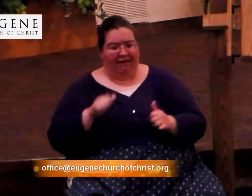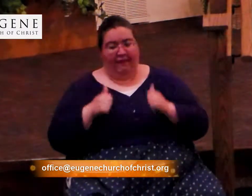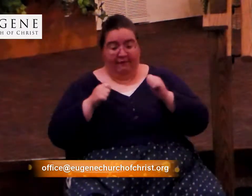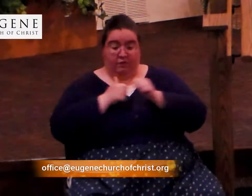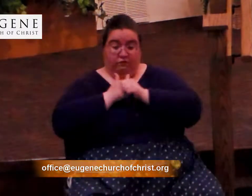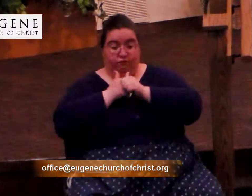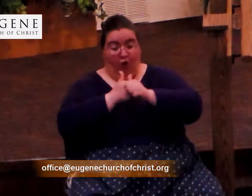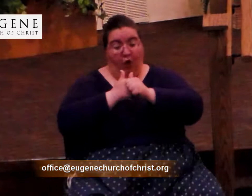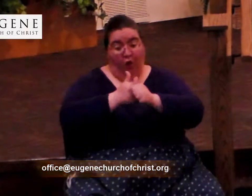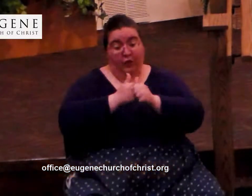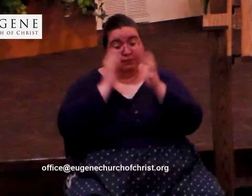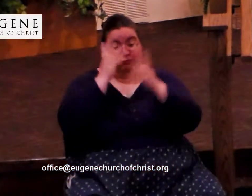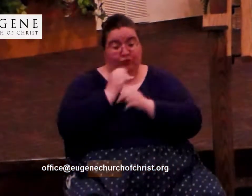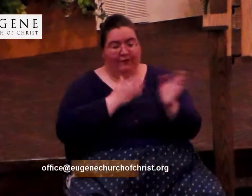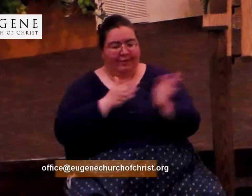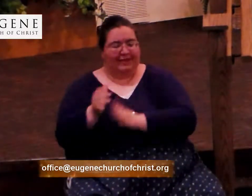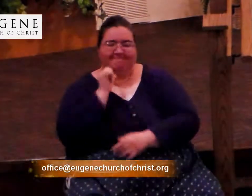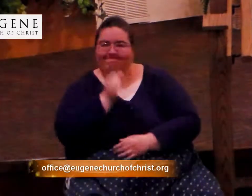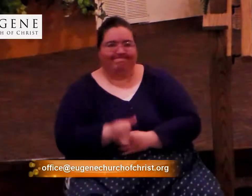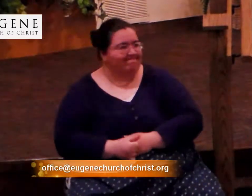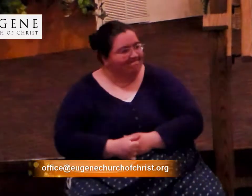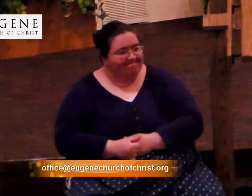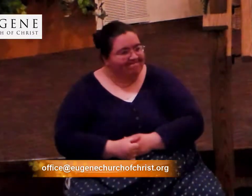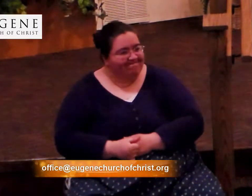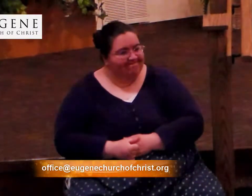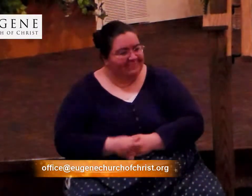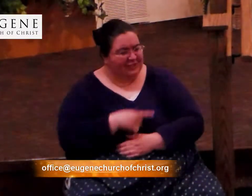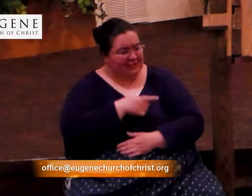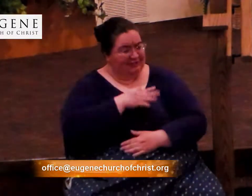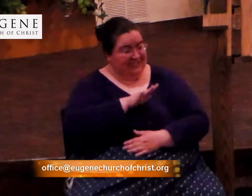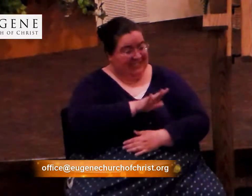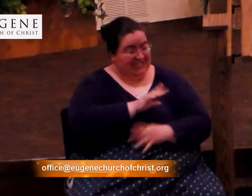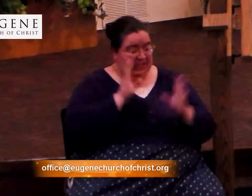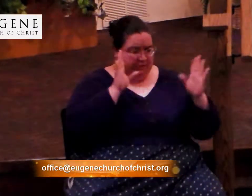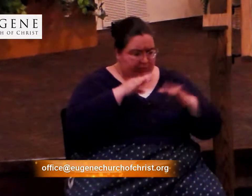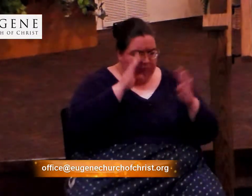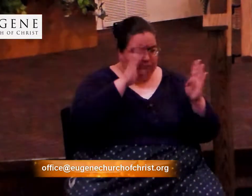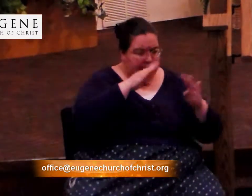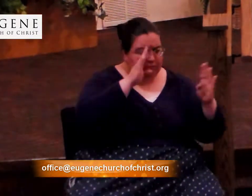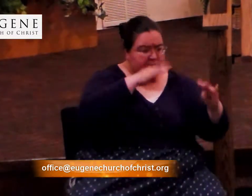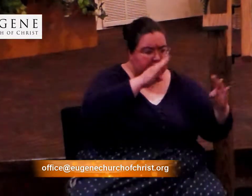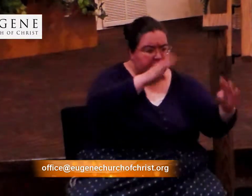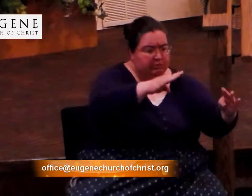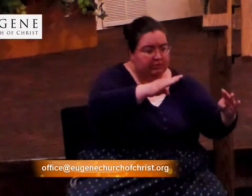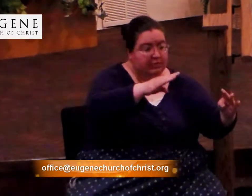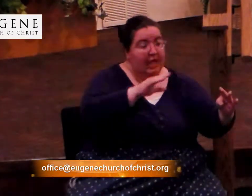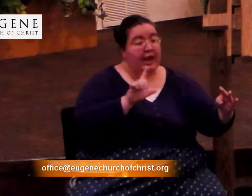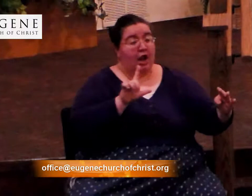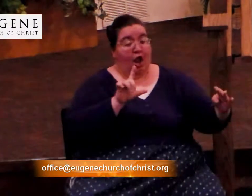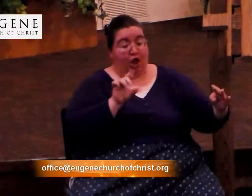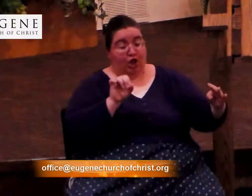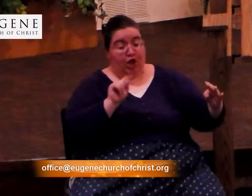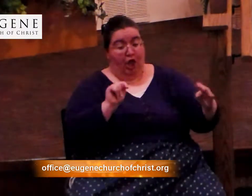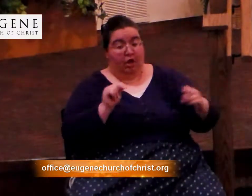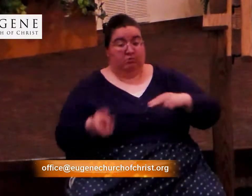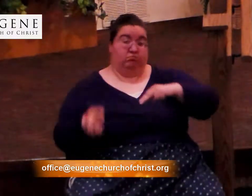there are points in life where it does not always go according to plan. So these troubles come along for Abram. And these troubles for Abram are multiplied